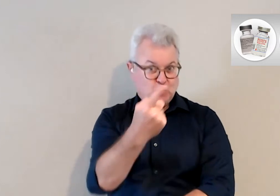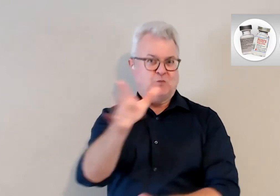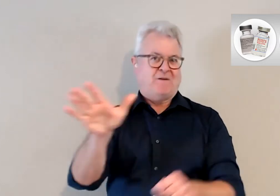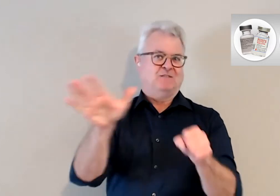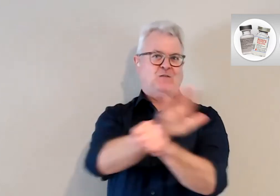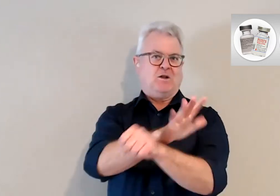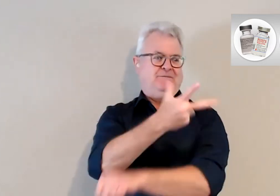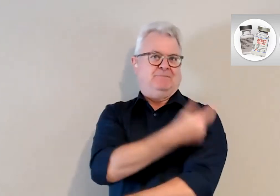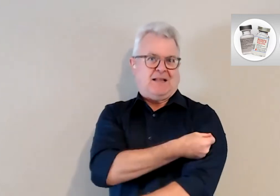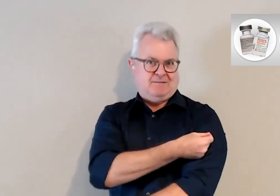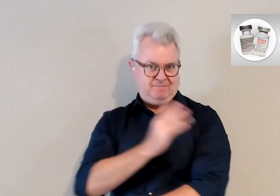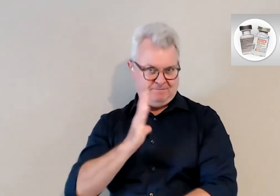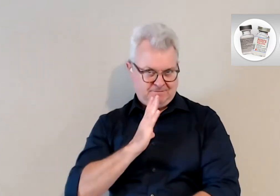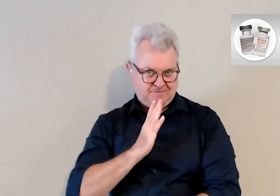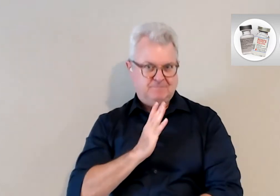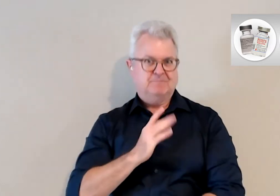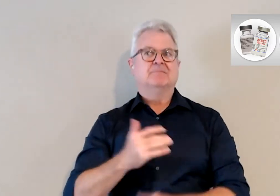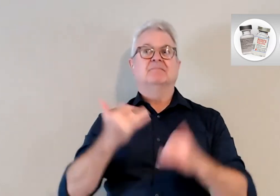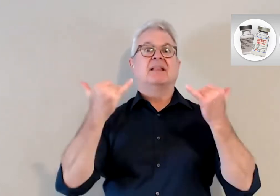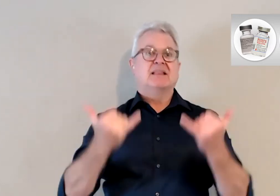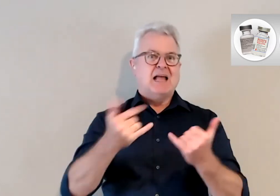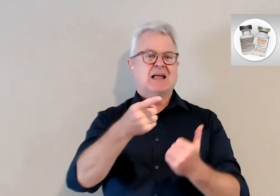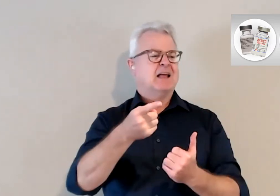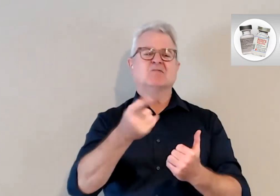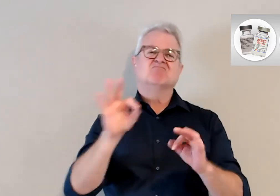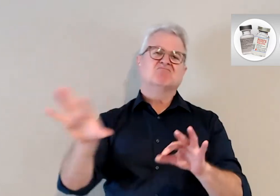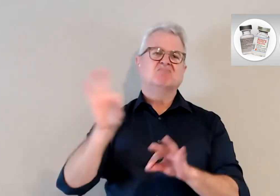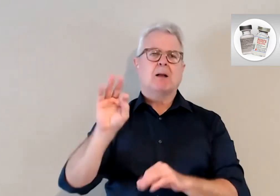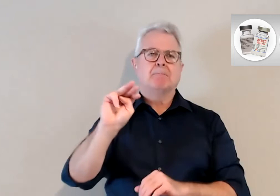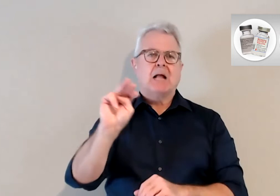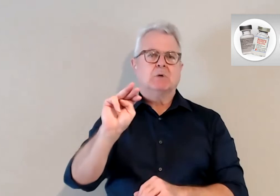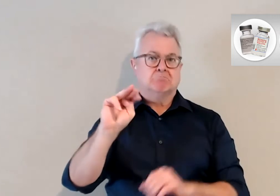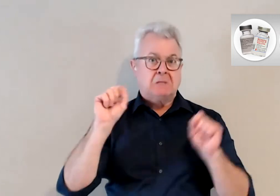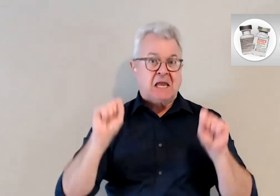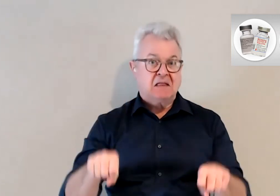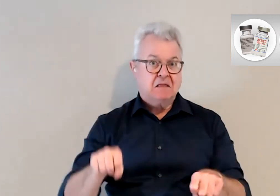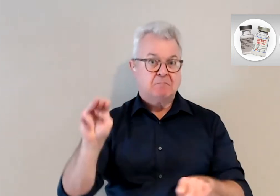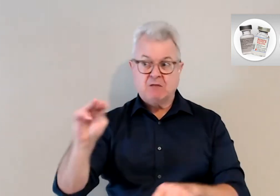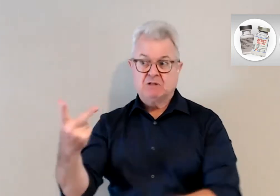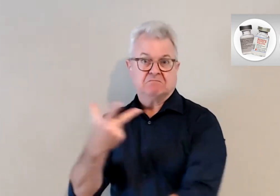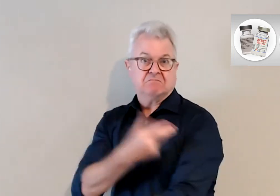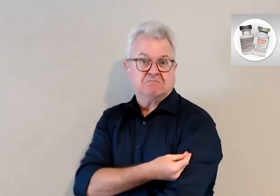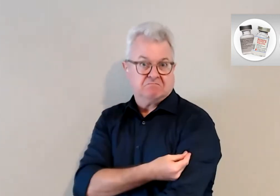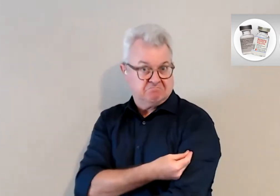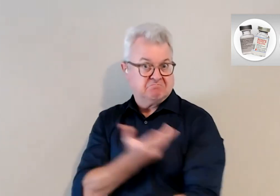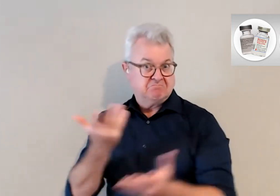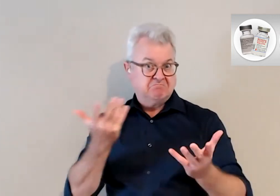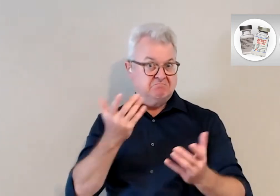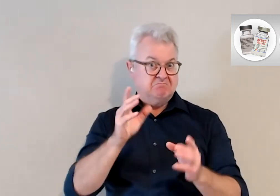first and second vaccine of Pfizer, you're fully vaccinated. But now say you wanted to take a Moderna booster, you